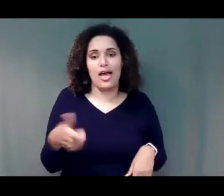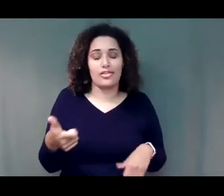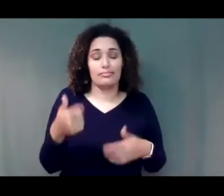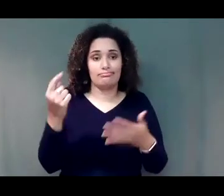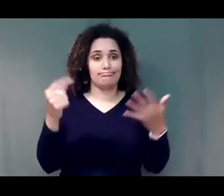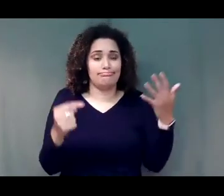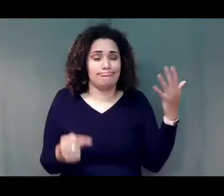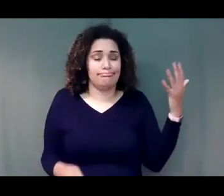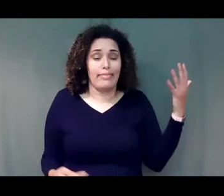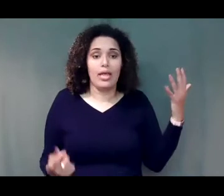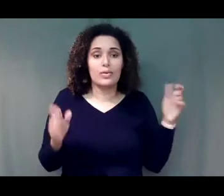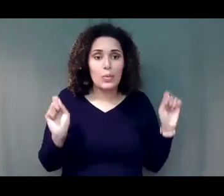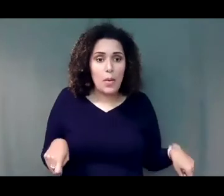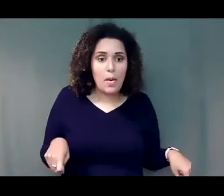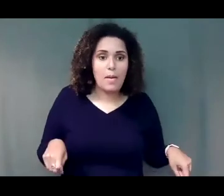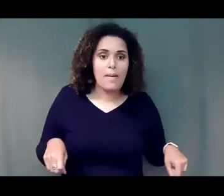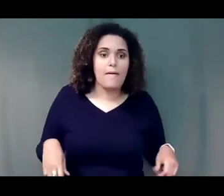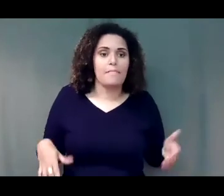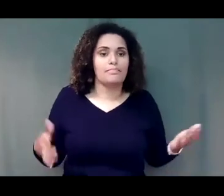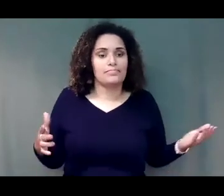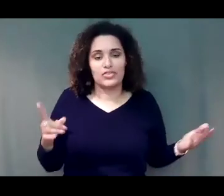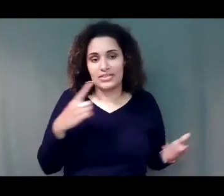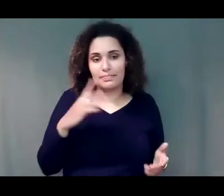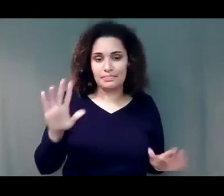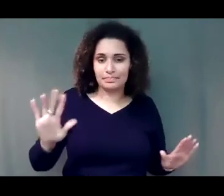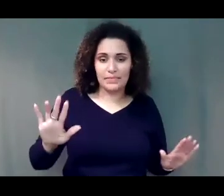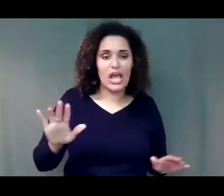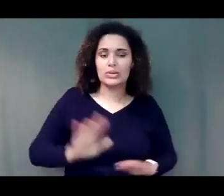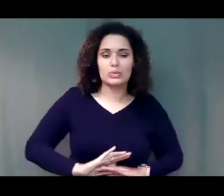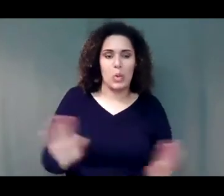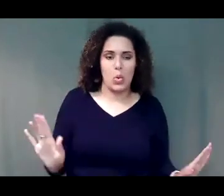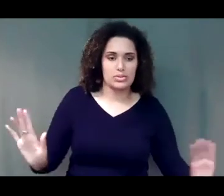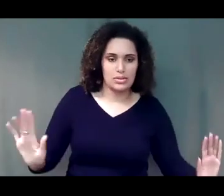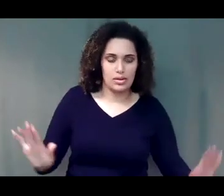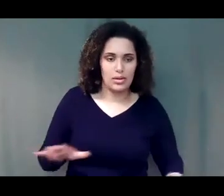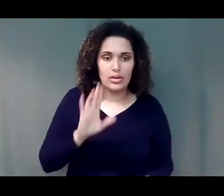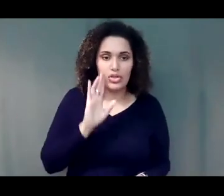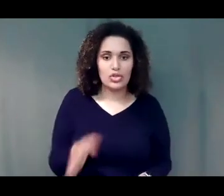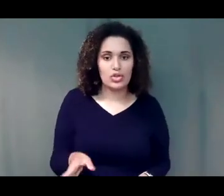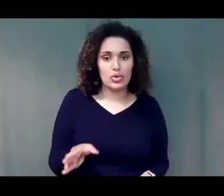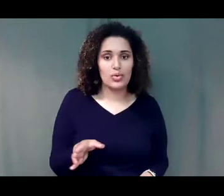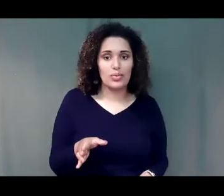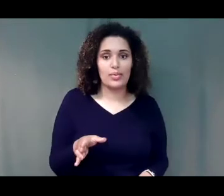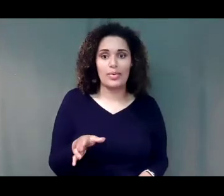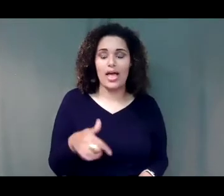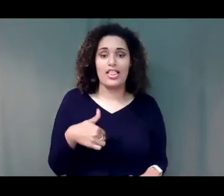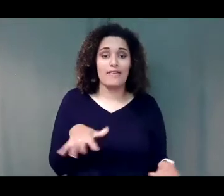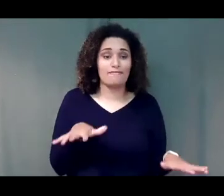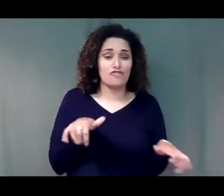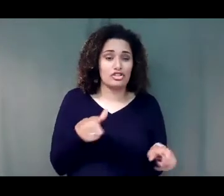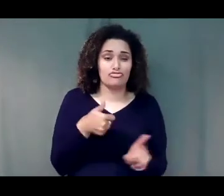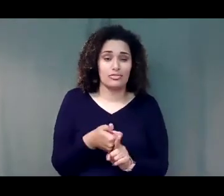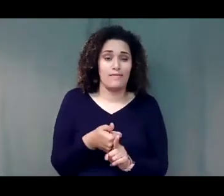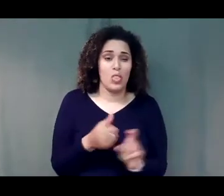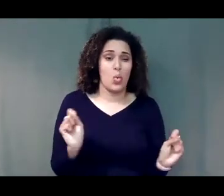these different things you can do with. And she said, yeah, don't do any of that. You'll freeze yourself to death in the winter